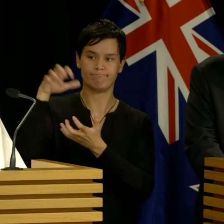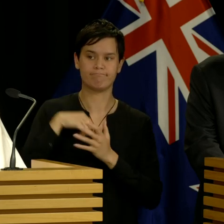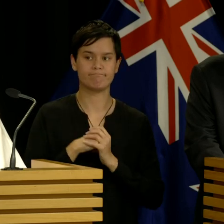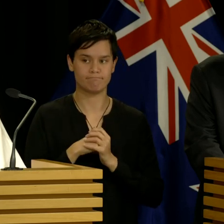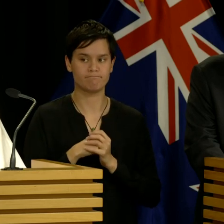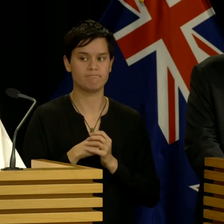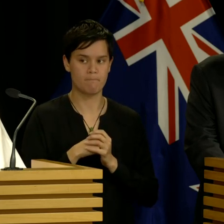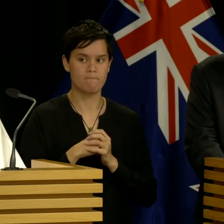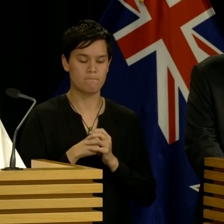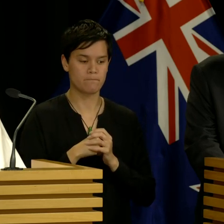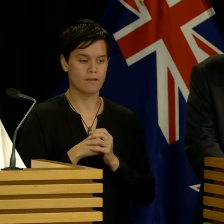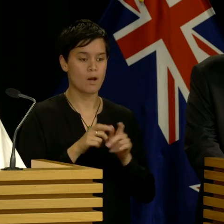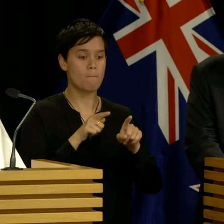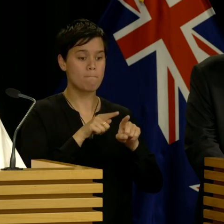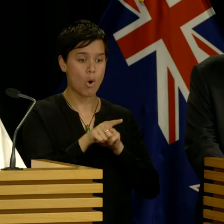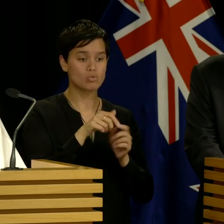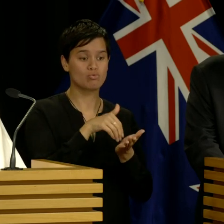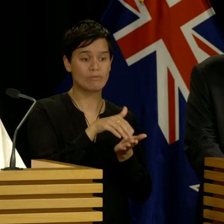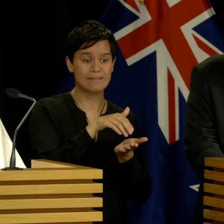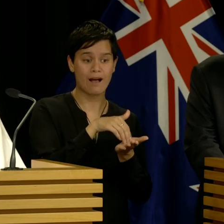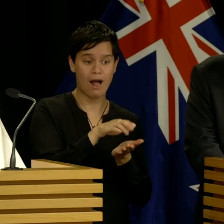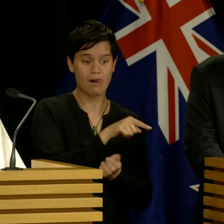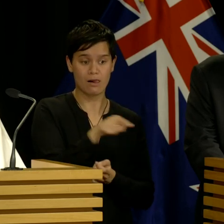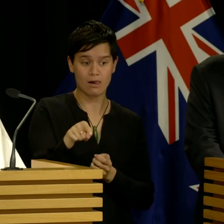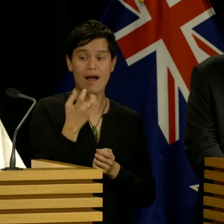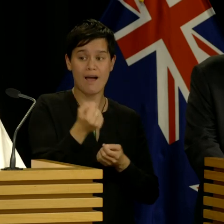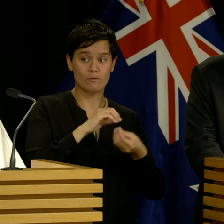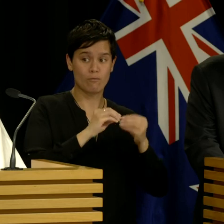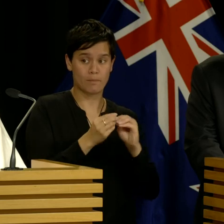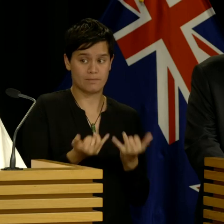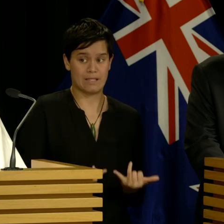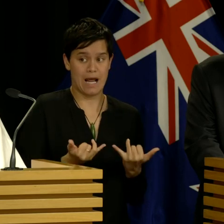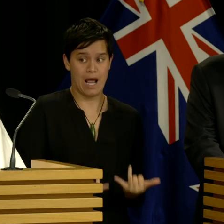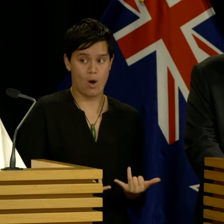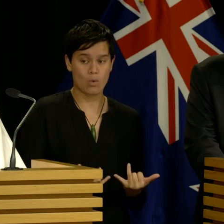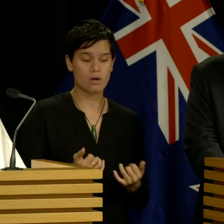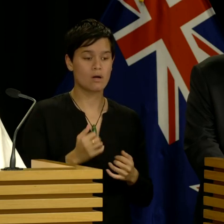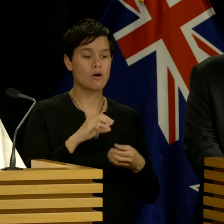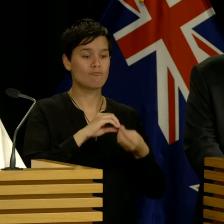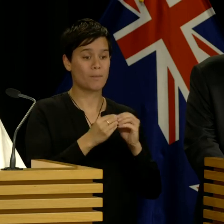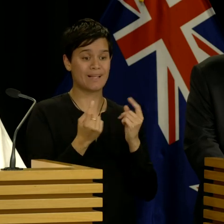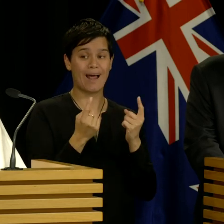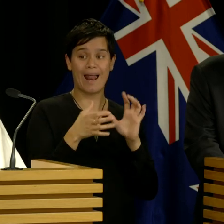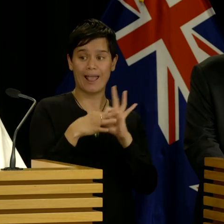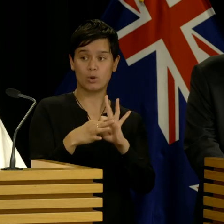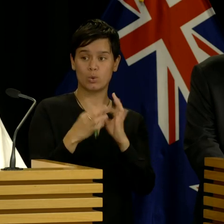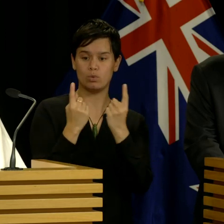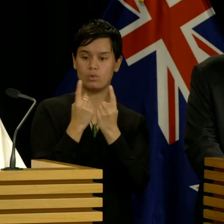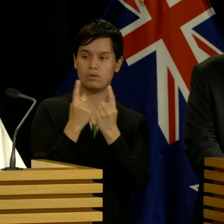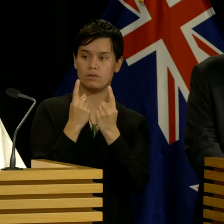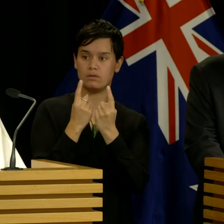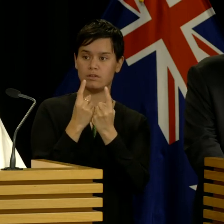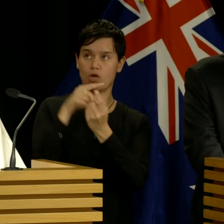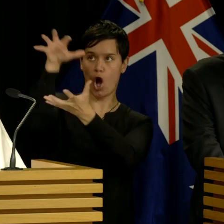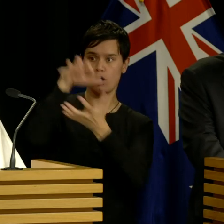that is on most retailers who have problems that are happening at the moment is cash flow, and obviously the measures we've discussed today can help with